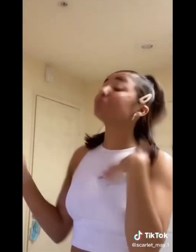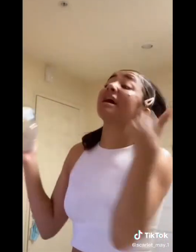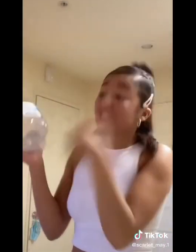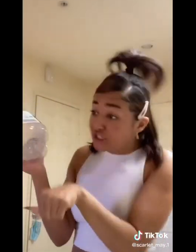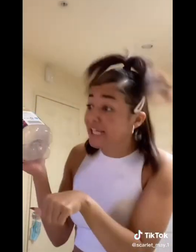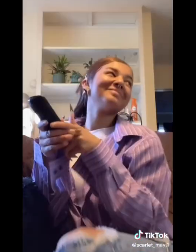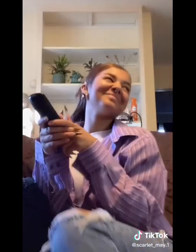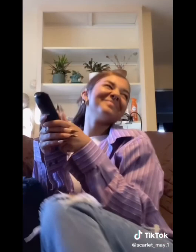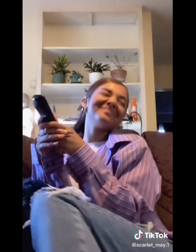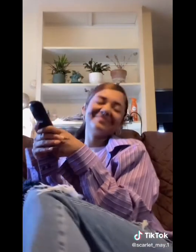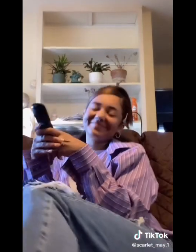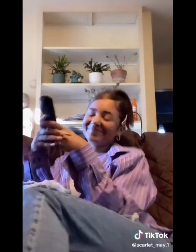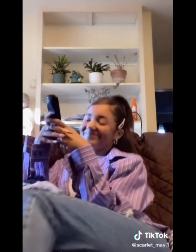shit.